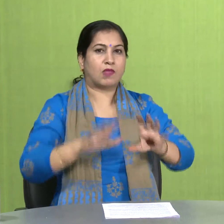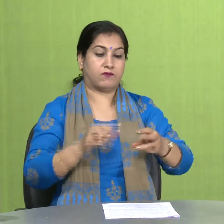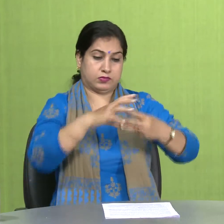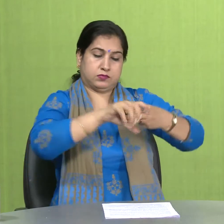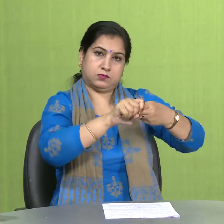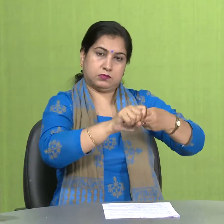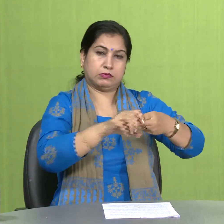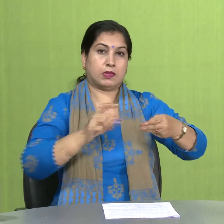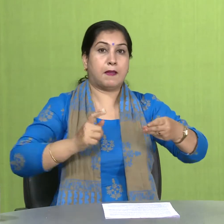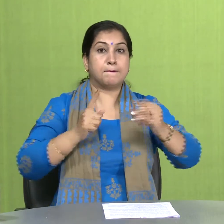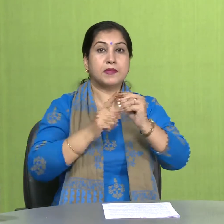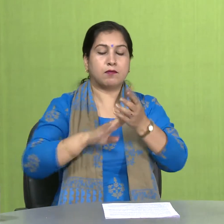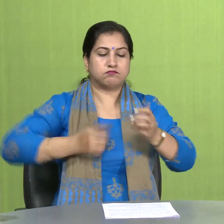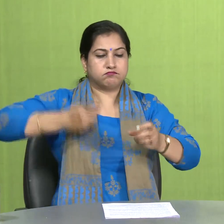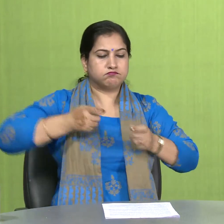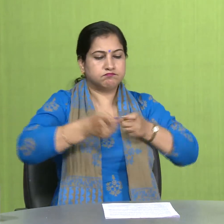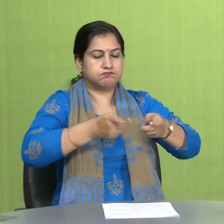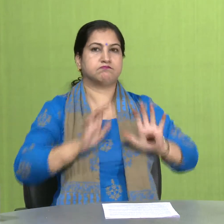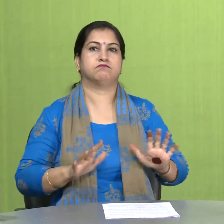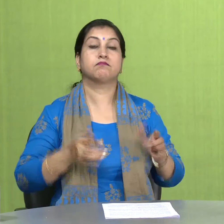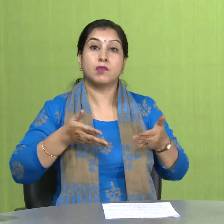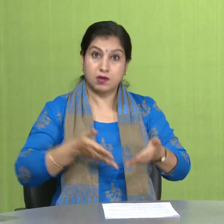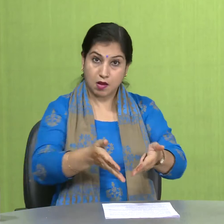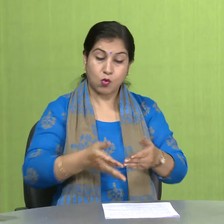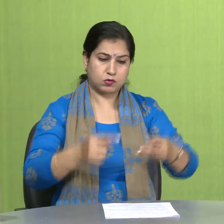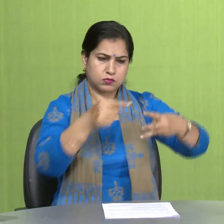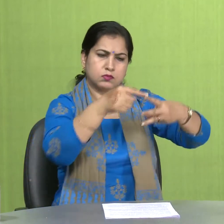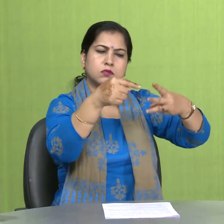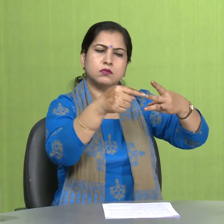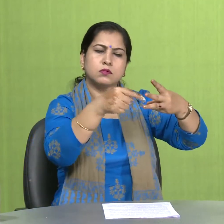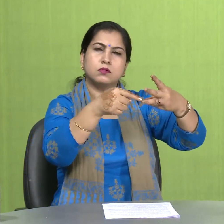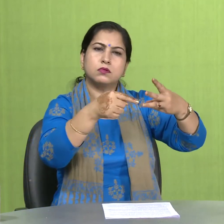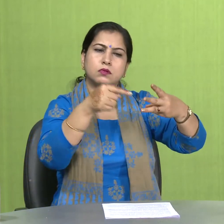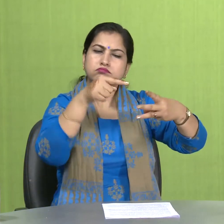Now let's understand these three categories in a little detail.